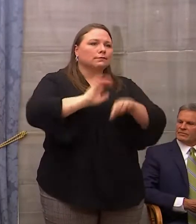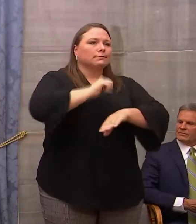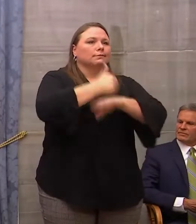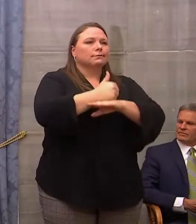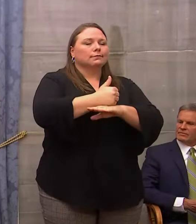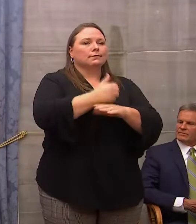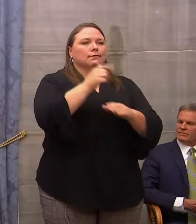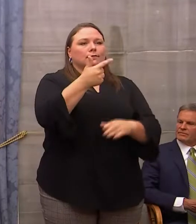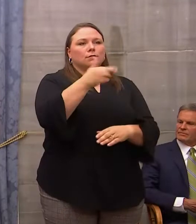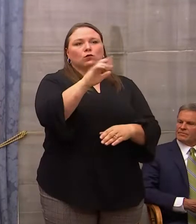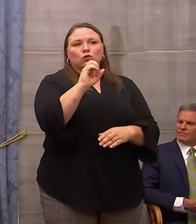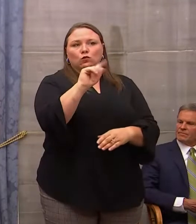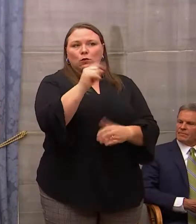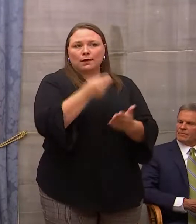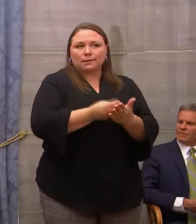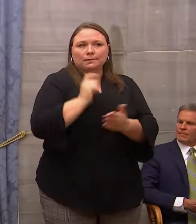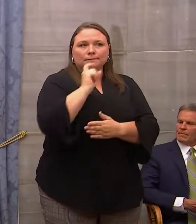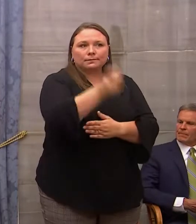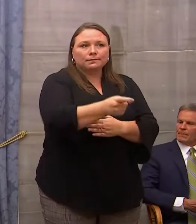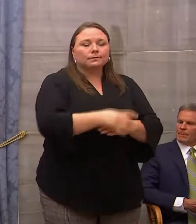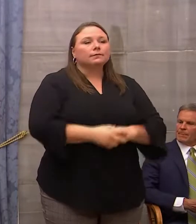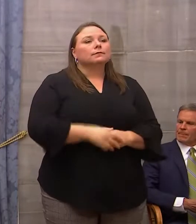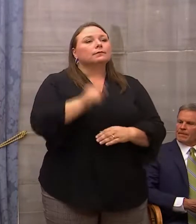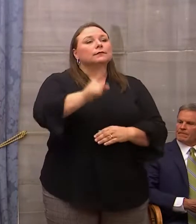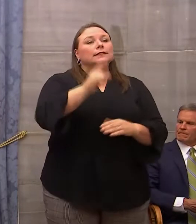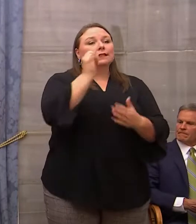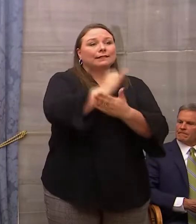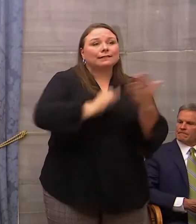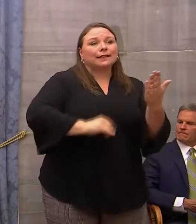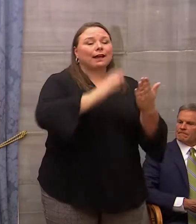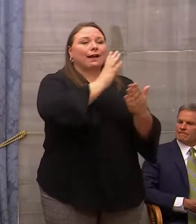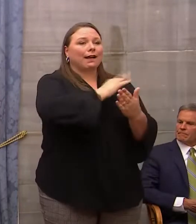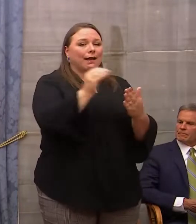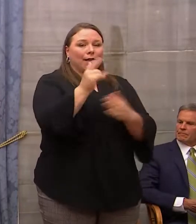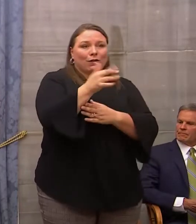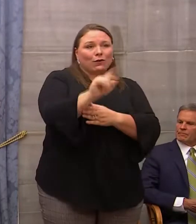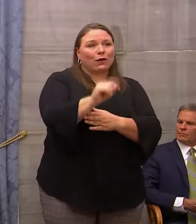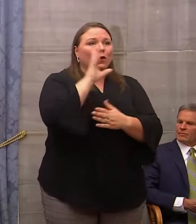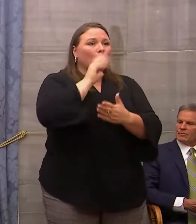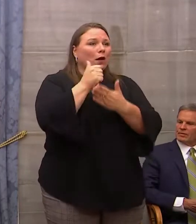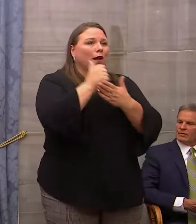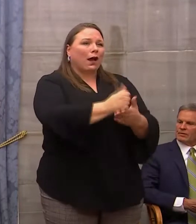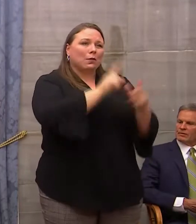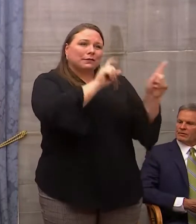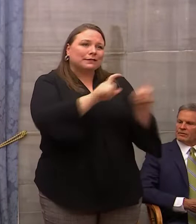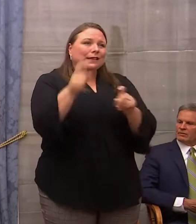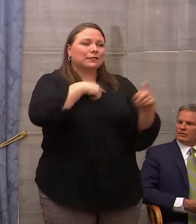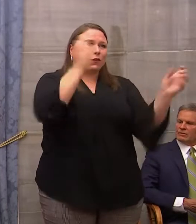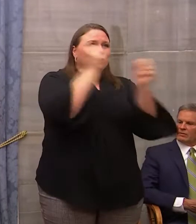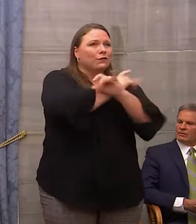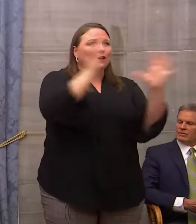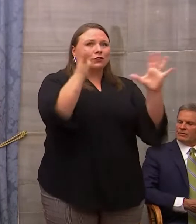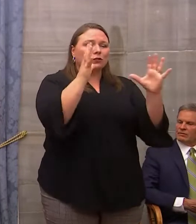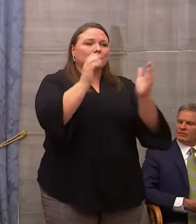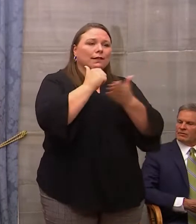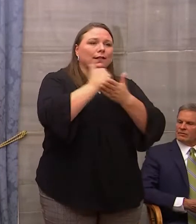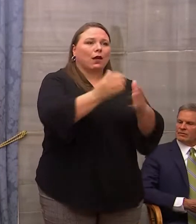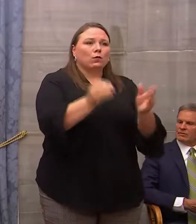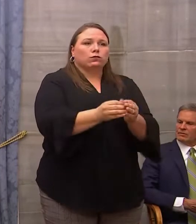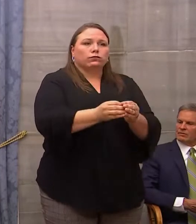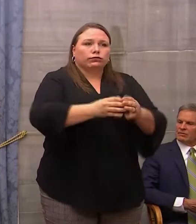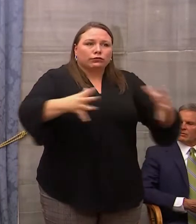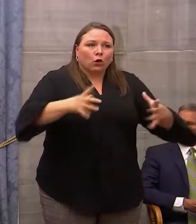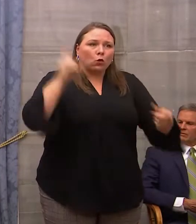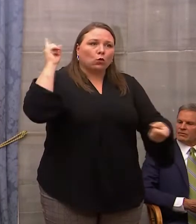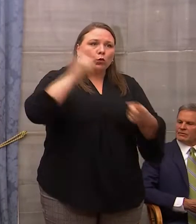grants. These community-designed and driven grants will test the hypothesis of our vision of growing capacity